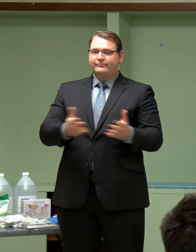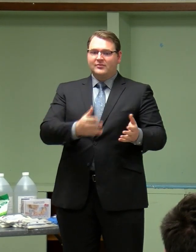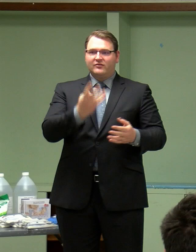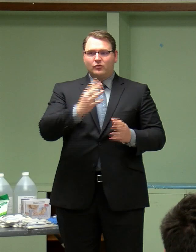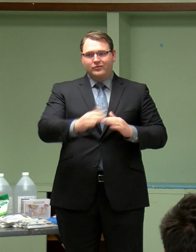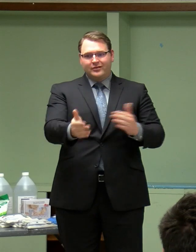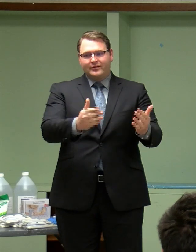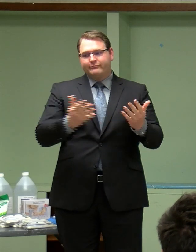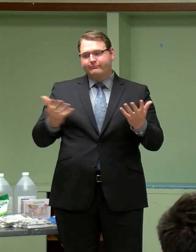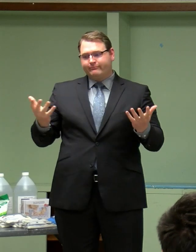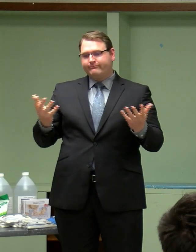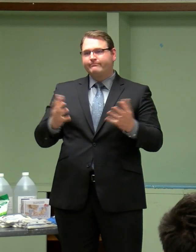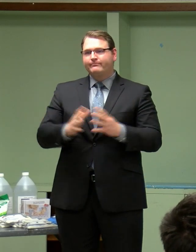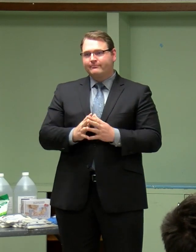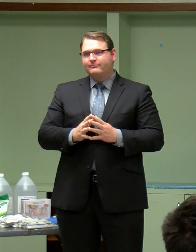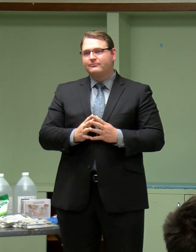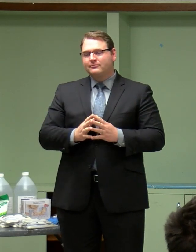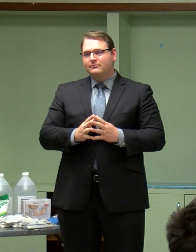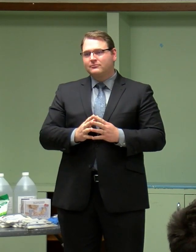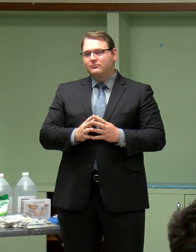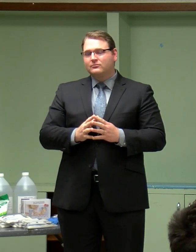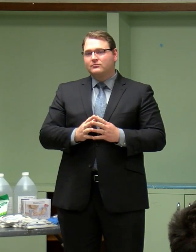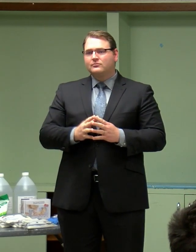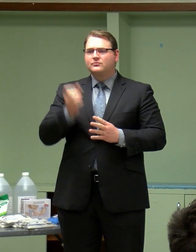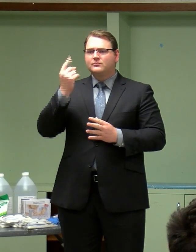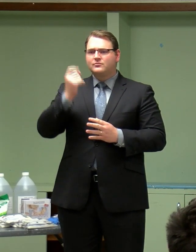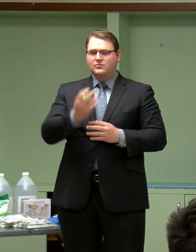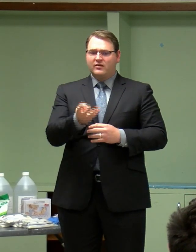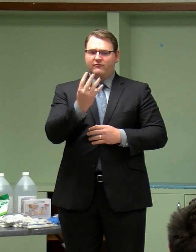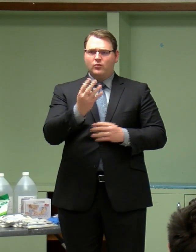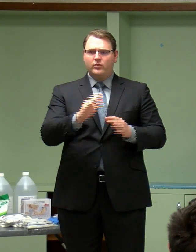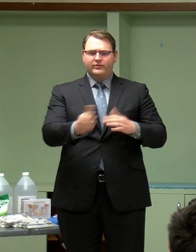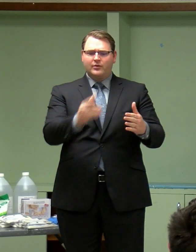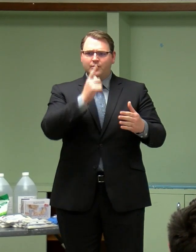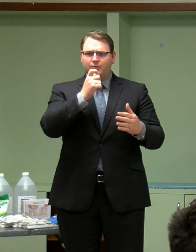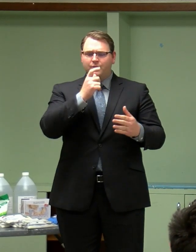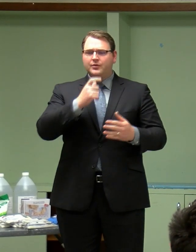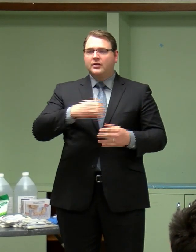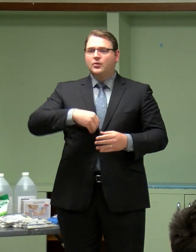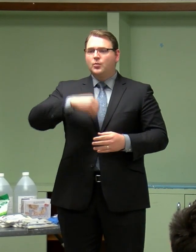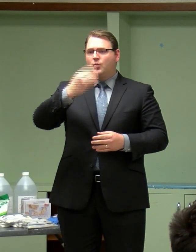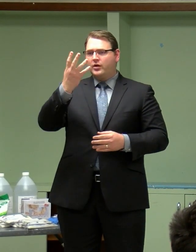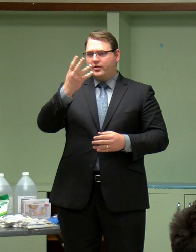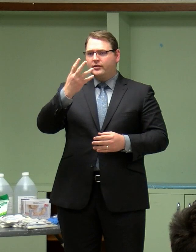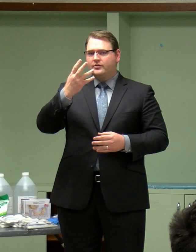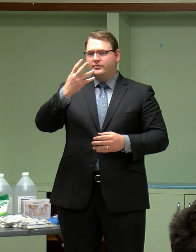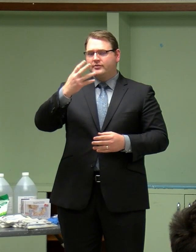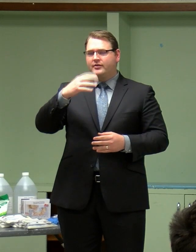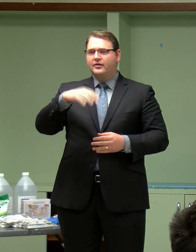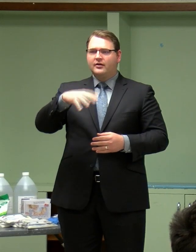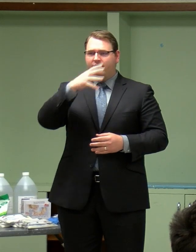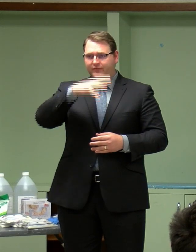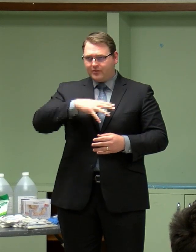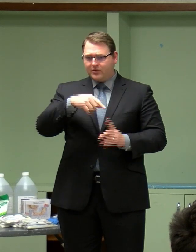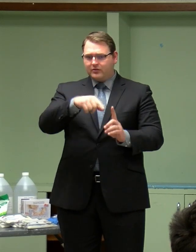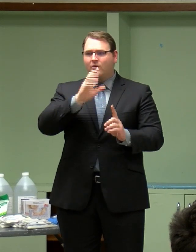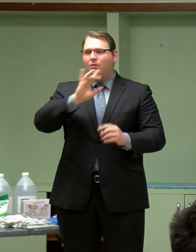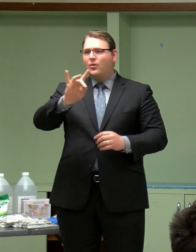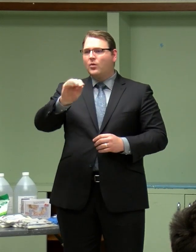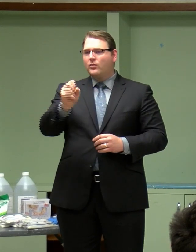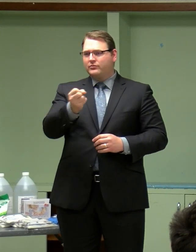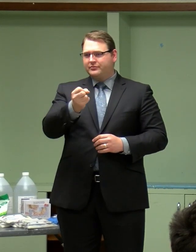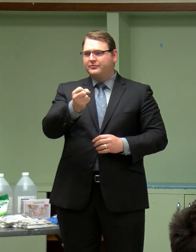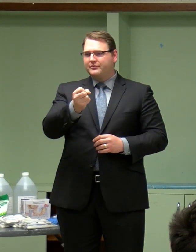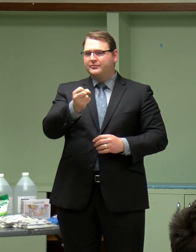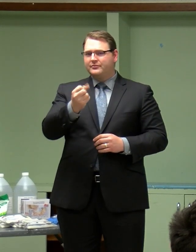deaths. In terms of the 4 new deaths, they include a white female in her 80s